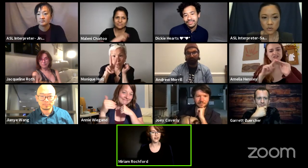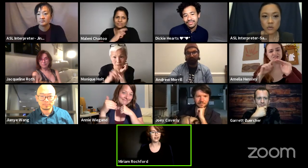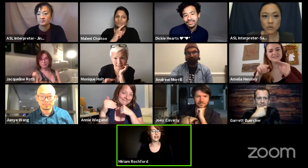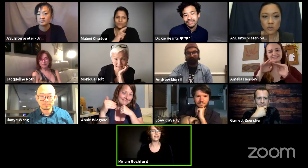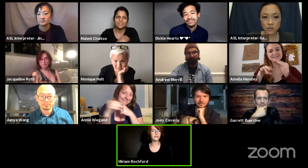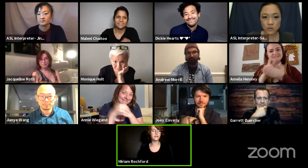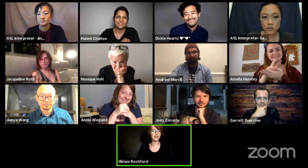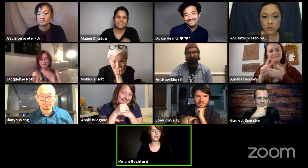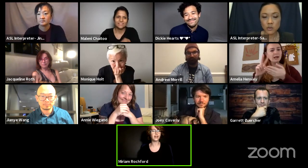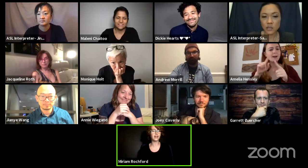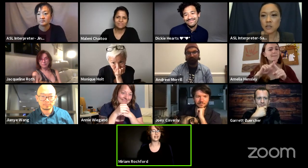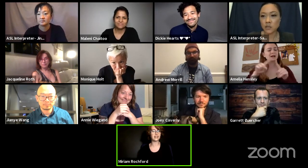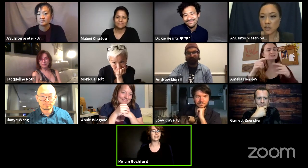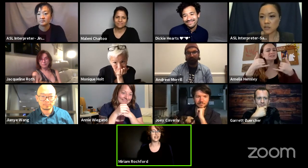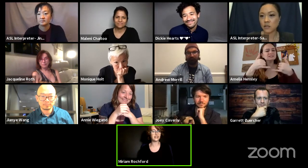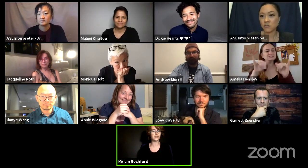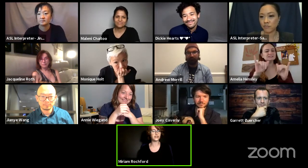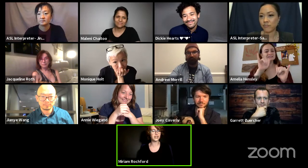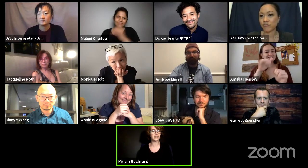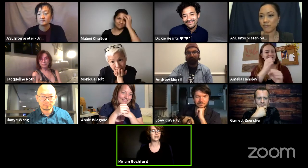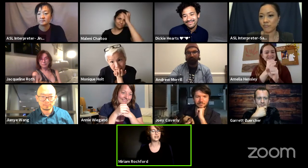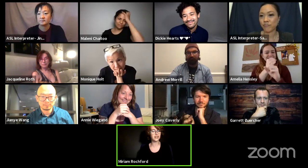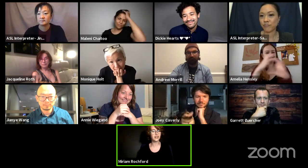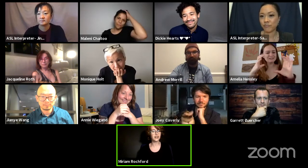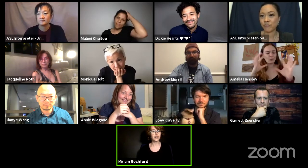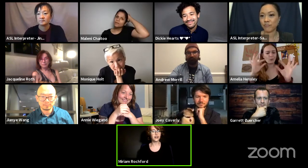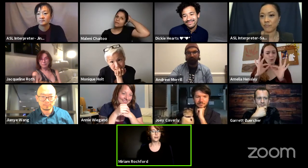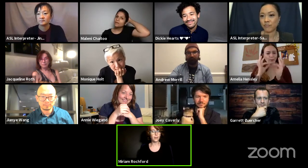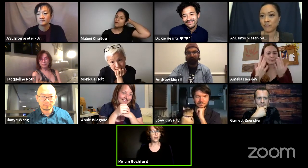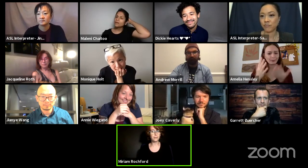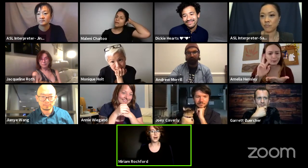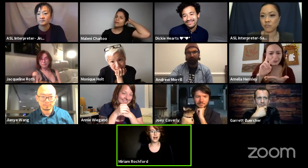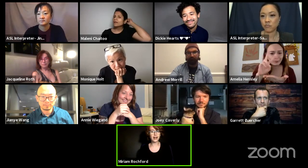around less than 2 weeks. But